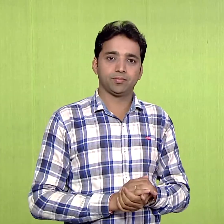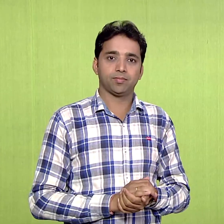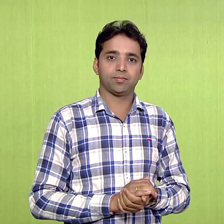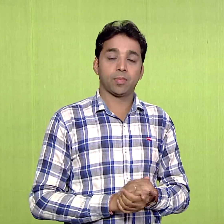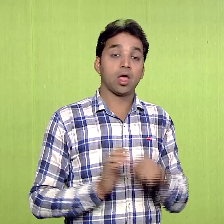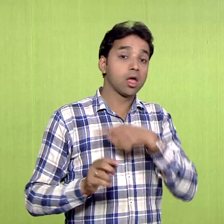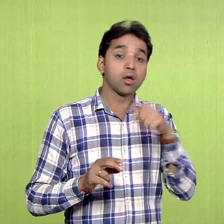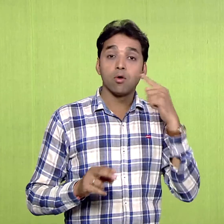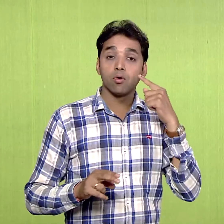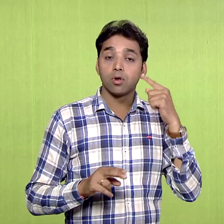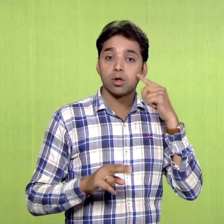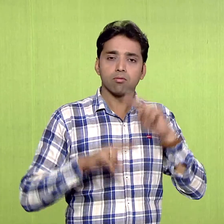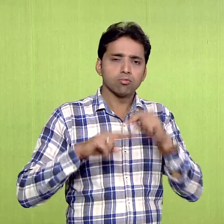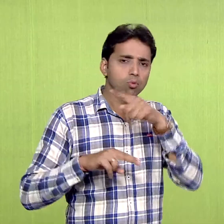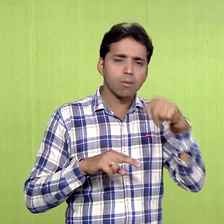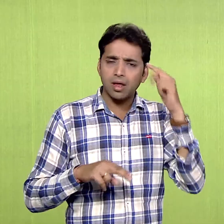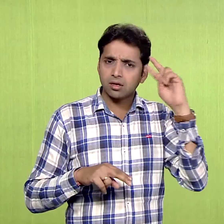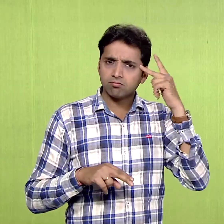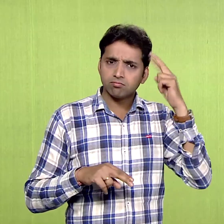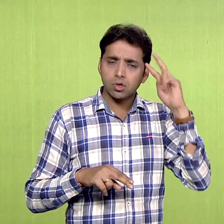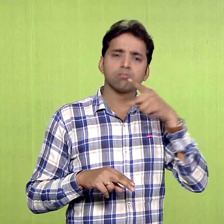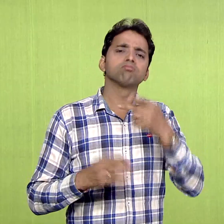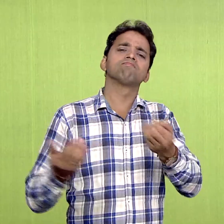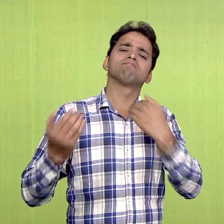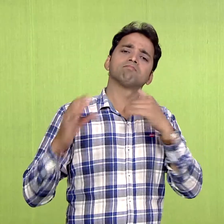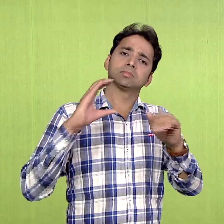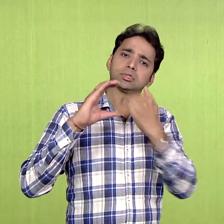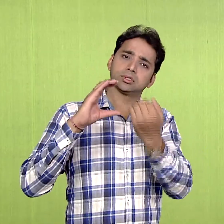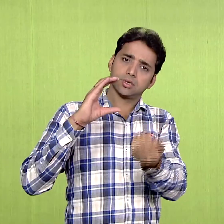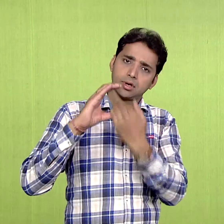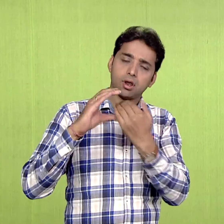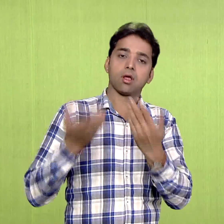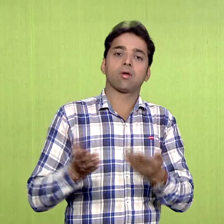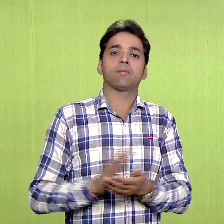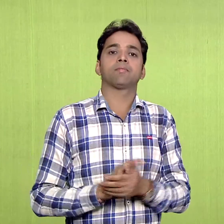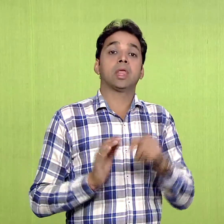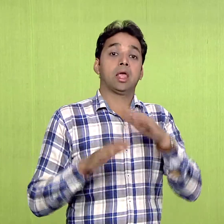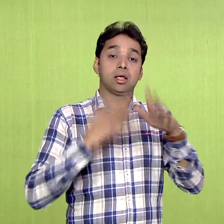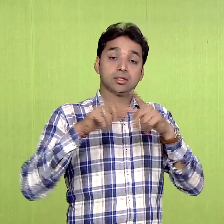If you have any query, then you can send email at